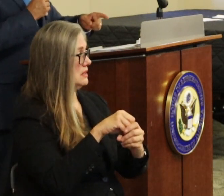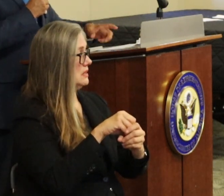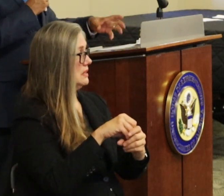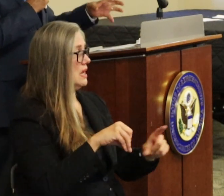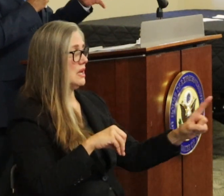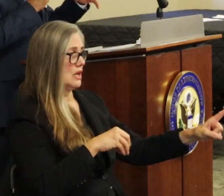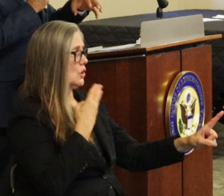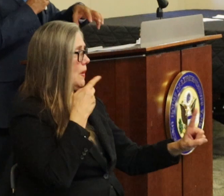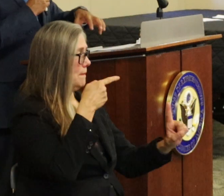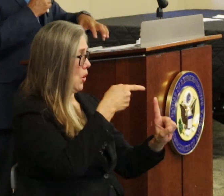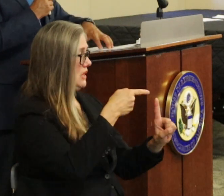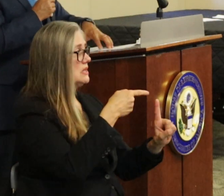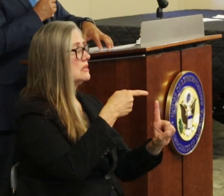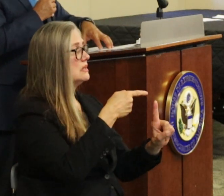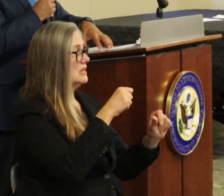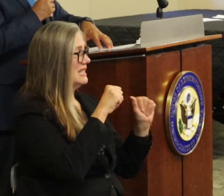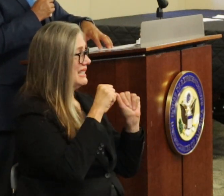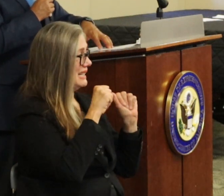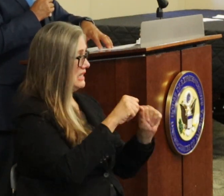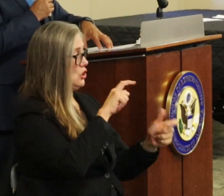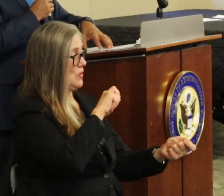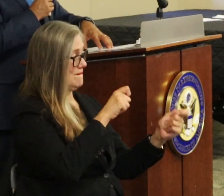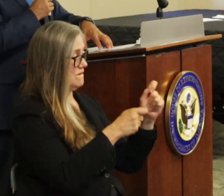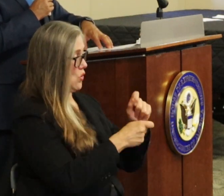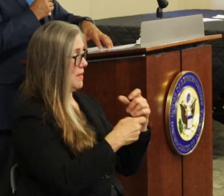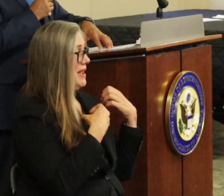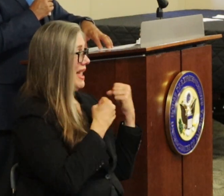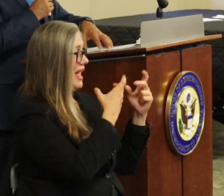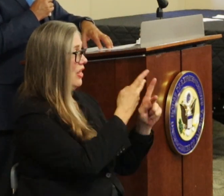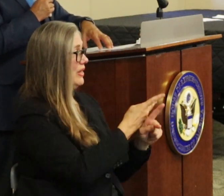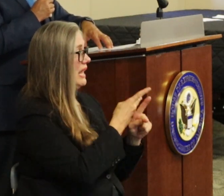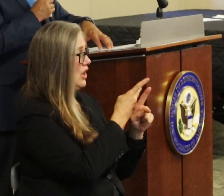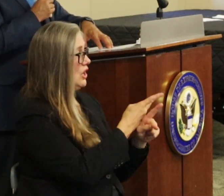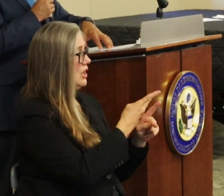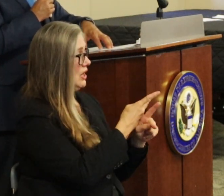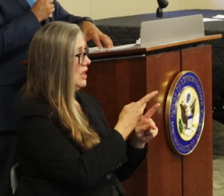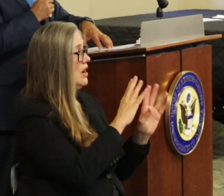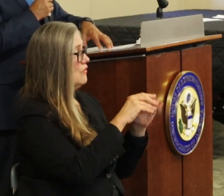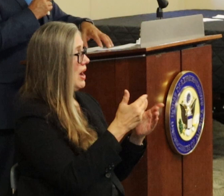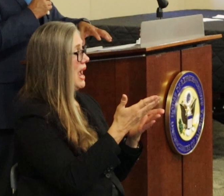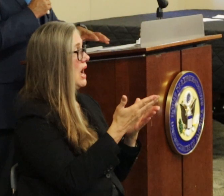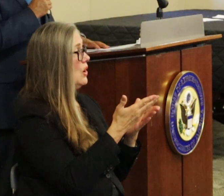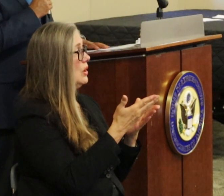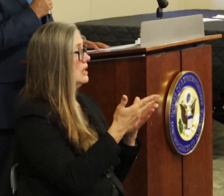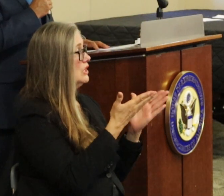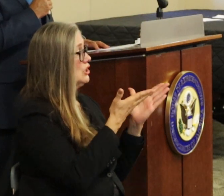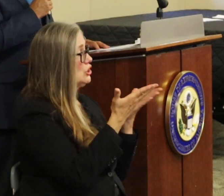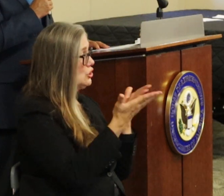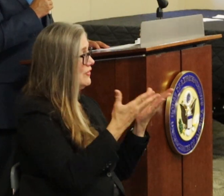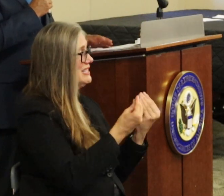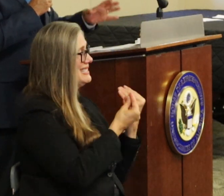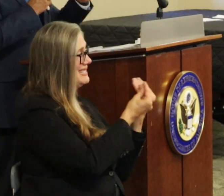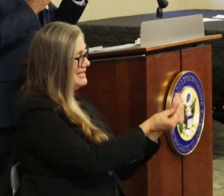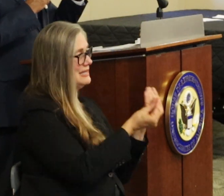point. We need to continue to reform our healthcare service delivery system. And we need to